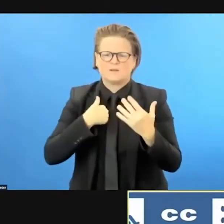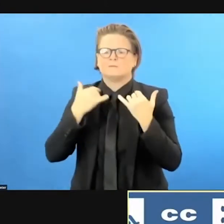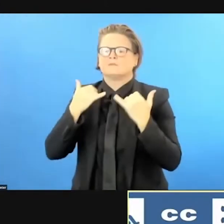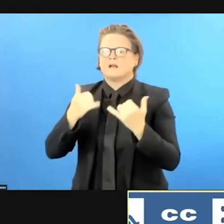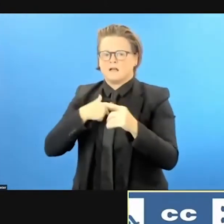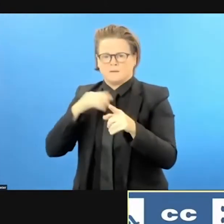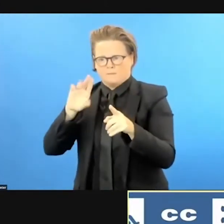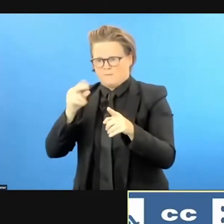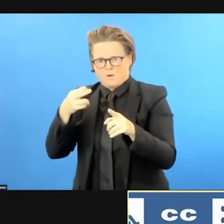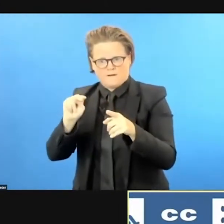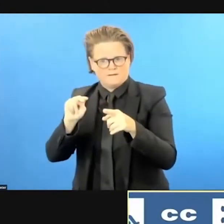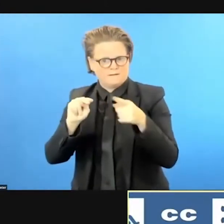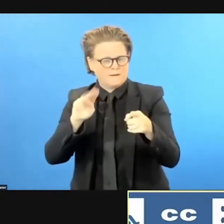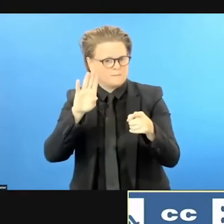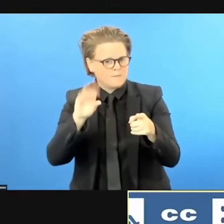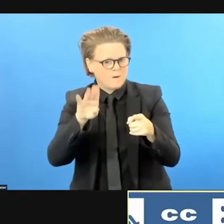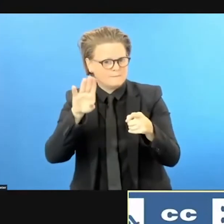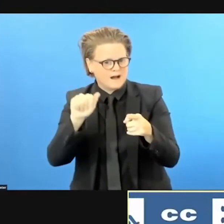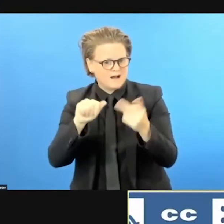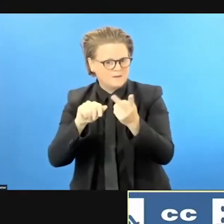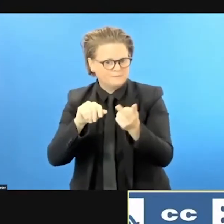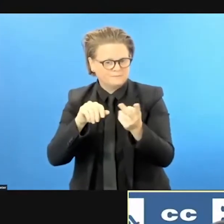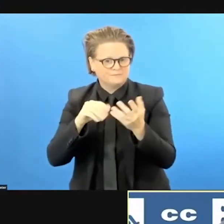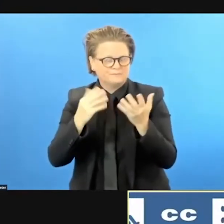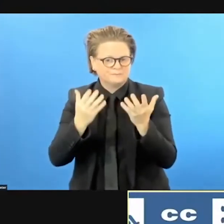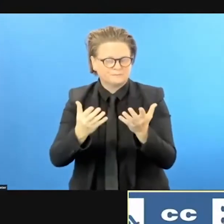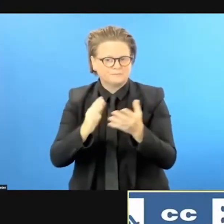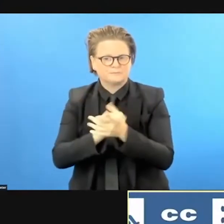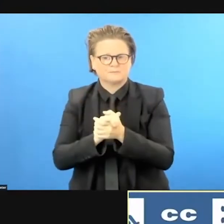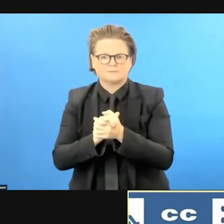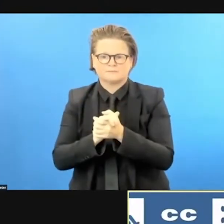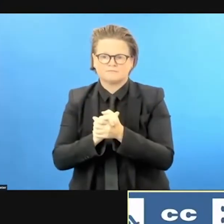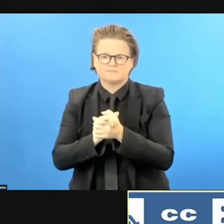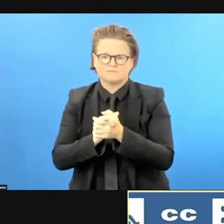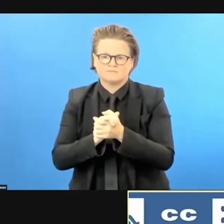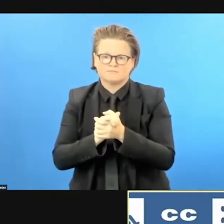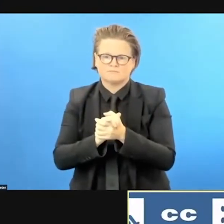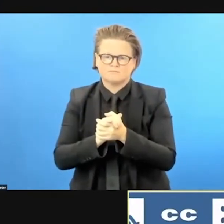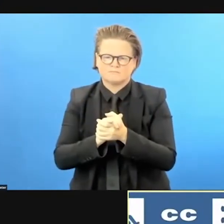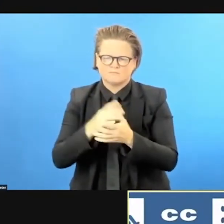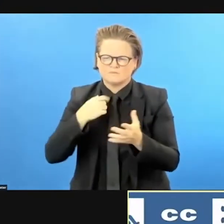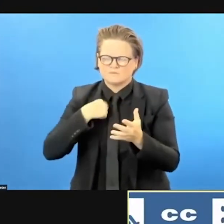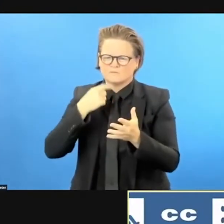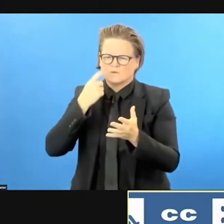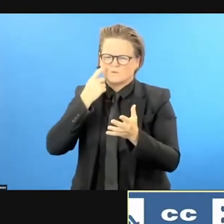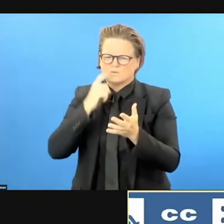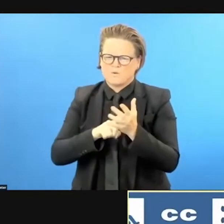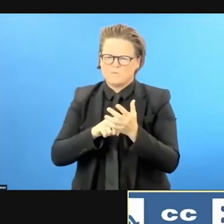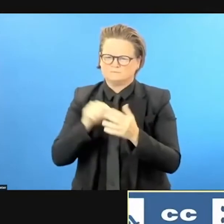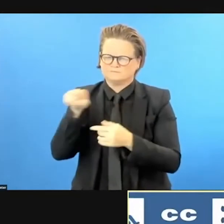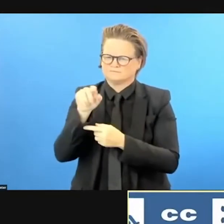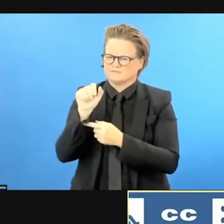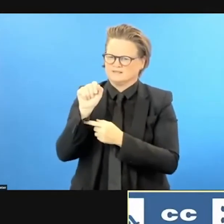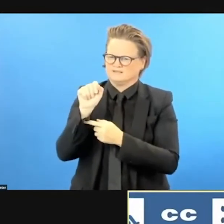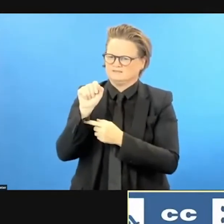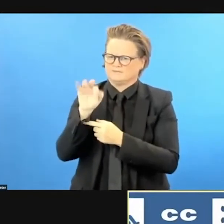about, there's a slight deviation from San Francisco eligibility criteria in the state. And again,